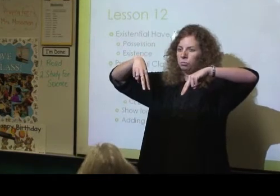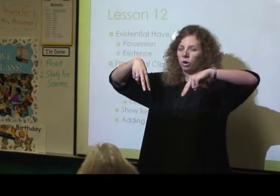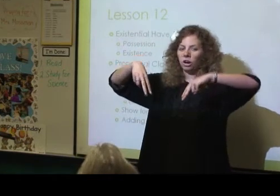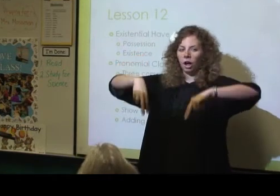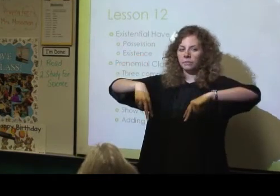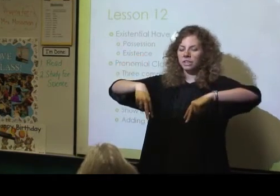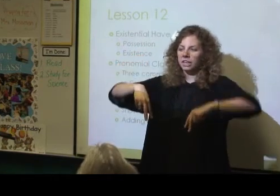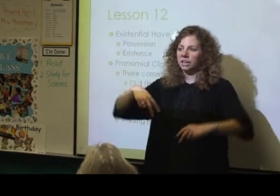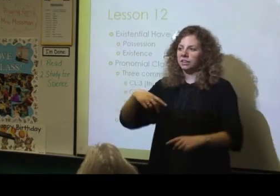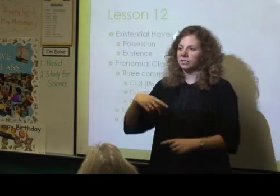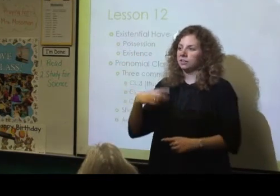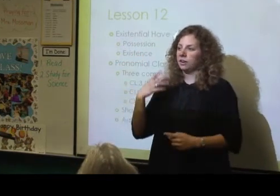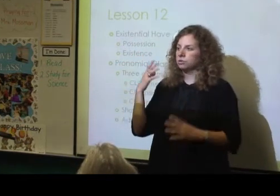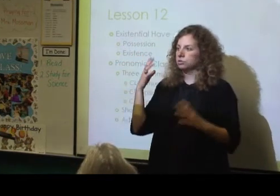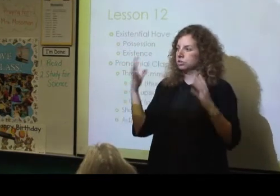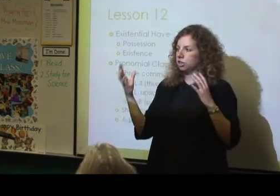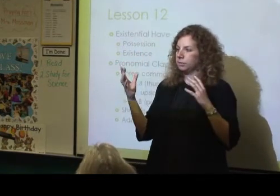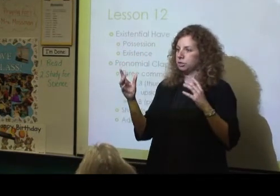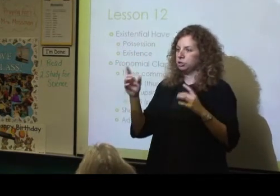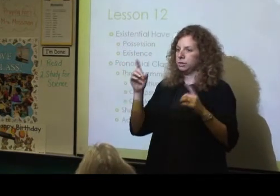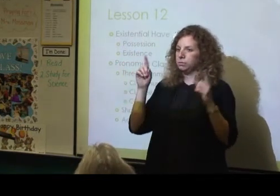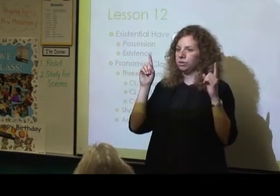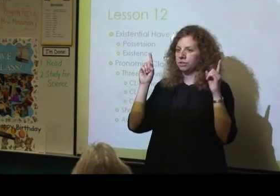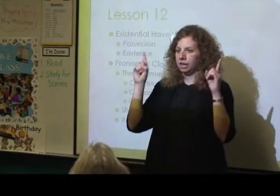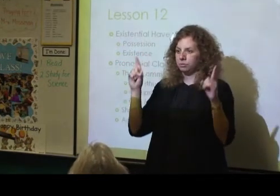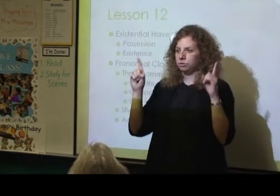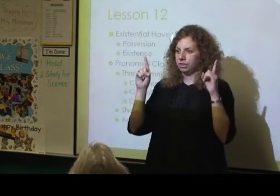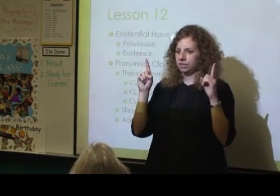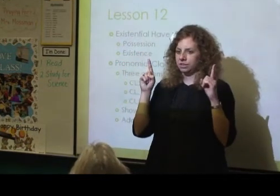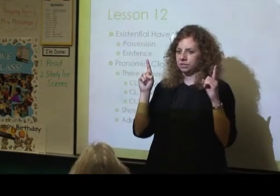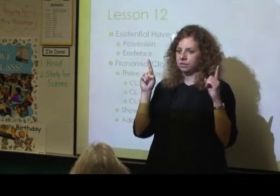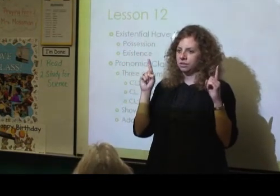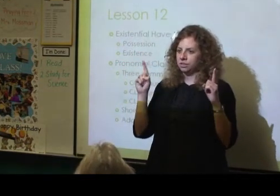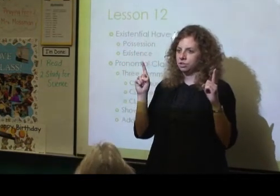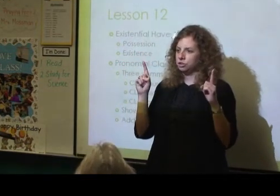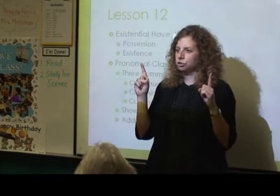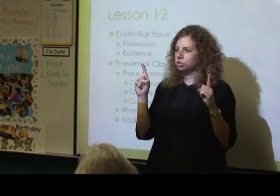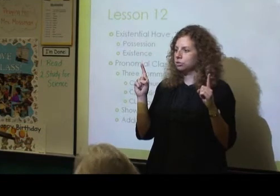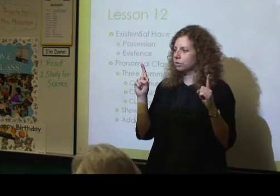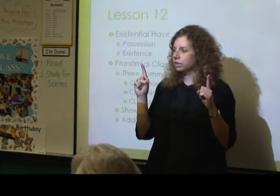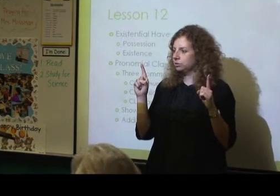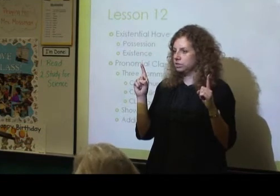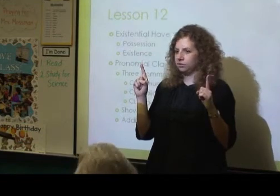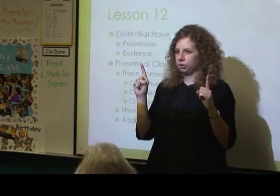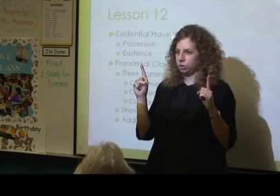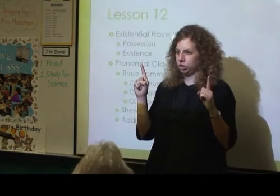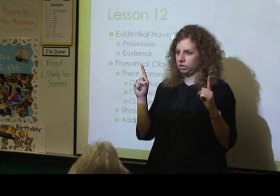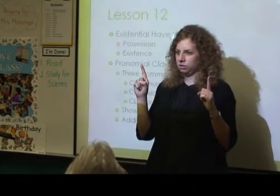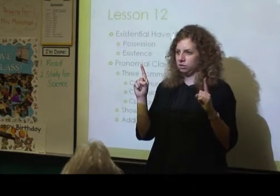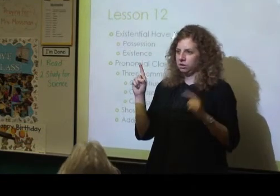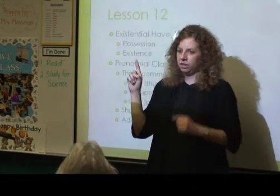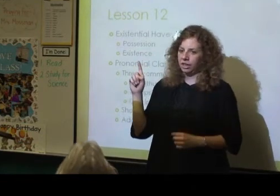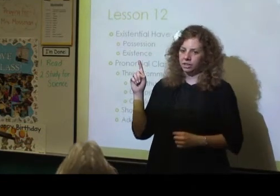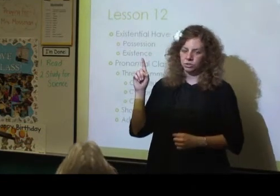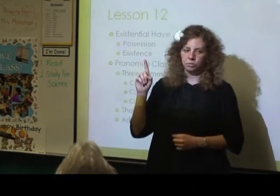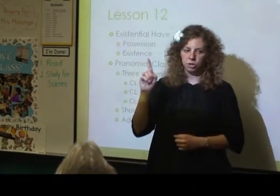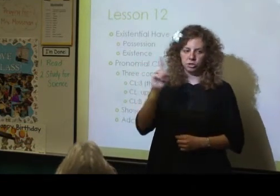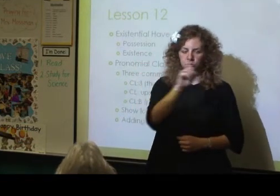more commonly than if I was to talk about two people, then I would do it like this. This is usually the one that you see for a person. Okay, so the person